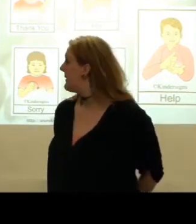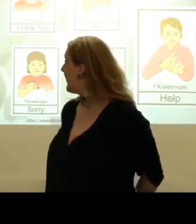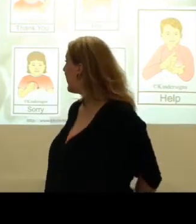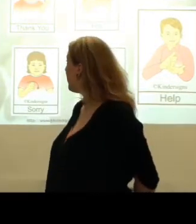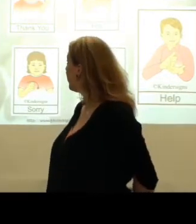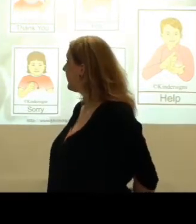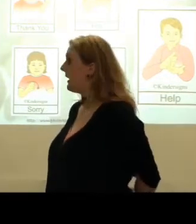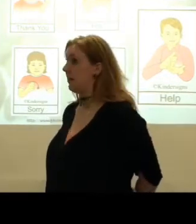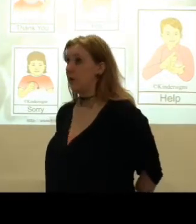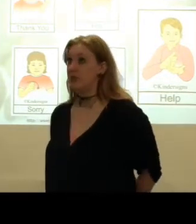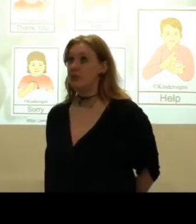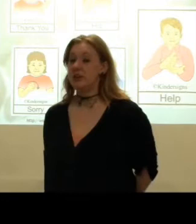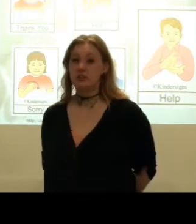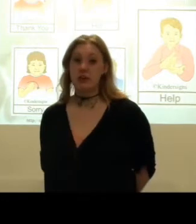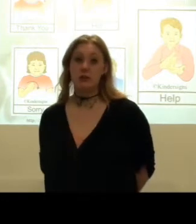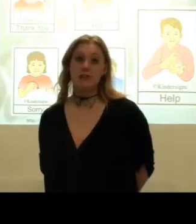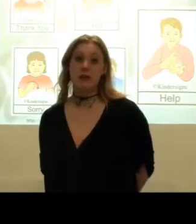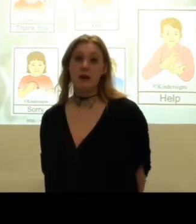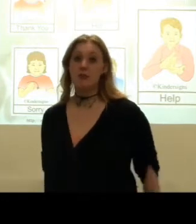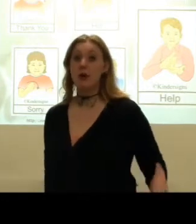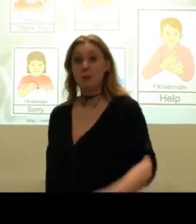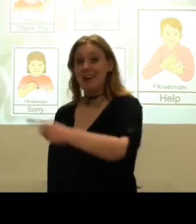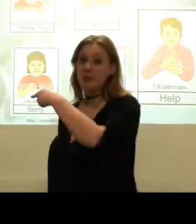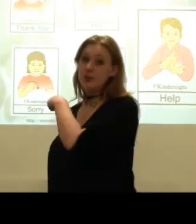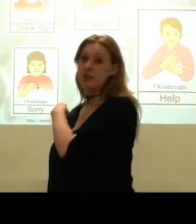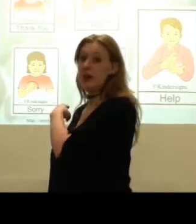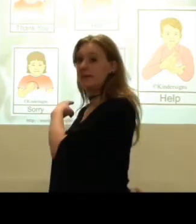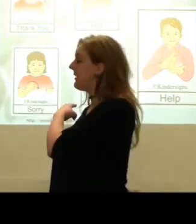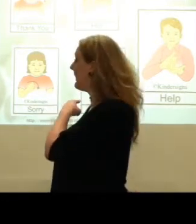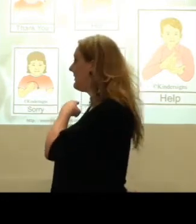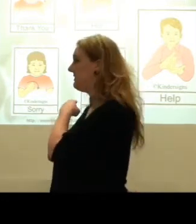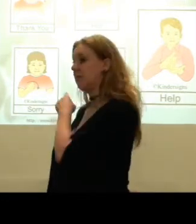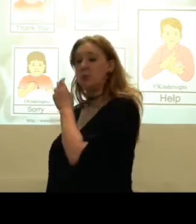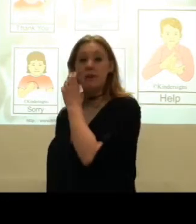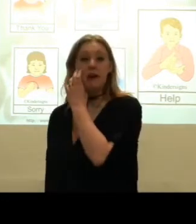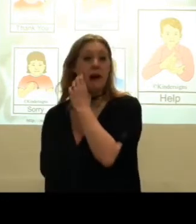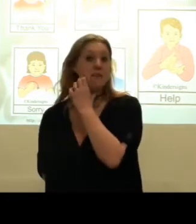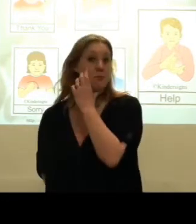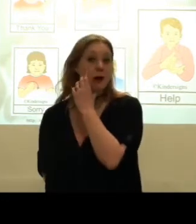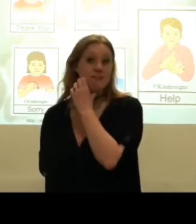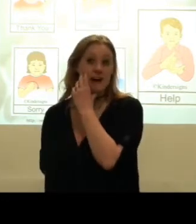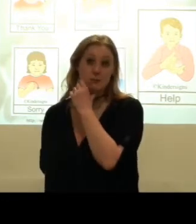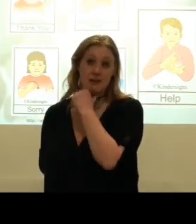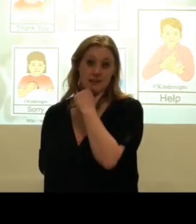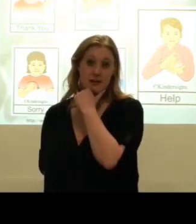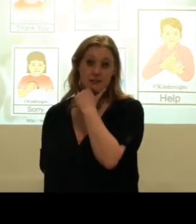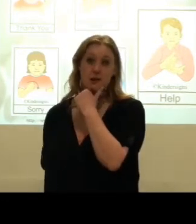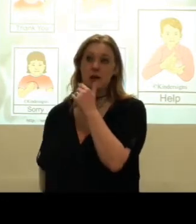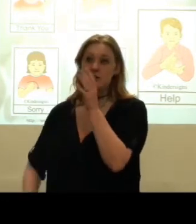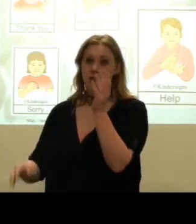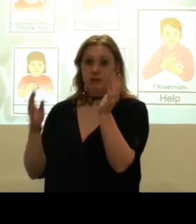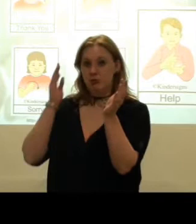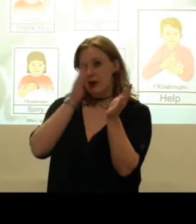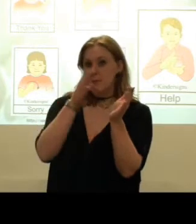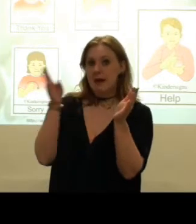that up, and there's dictionaries there from kinder signs like this, and one that I've modified myself to try and make